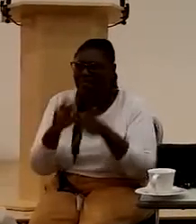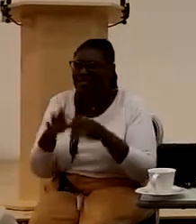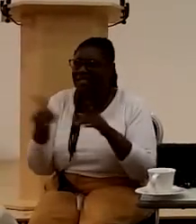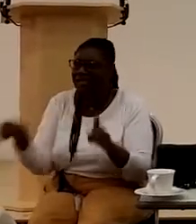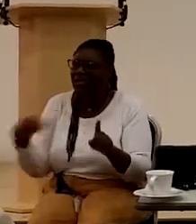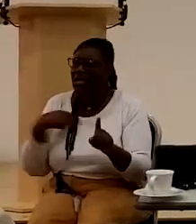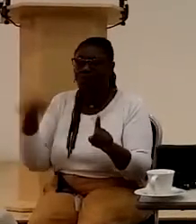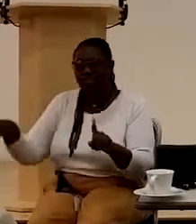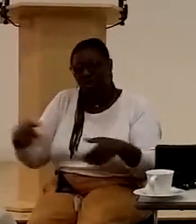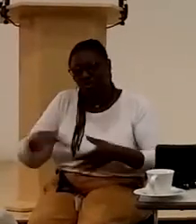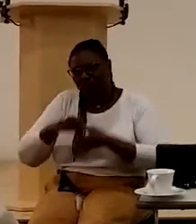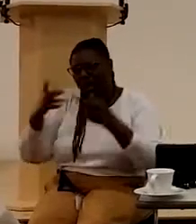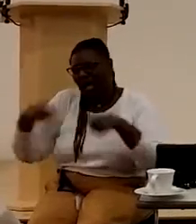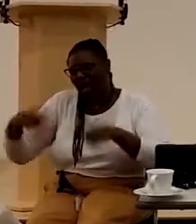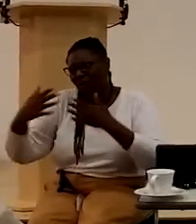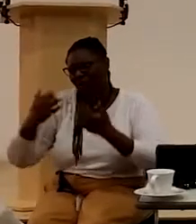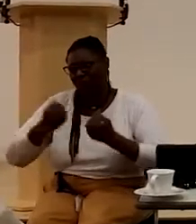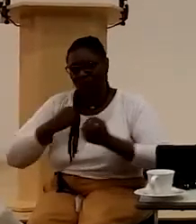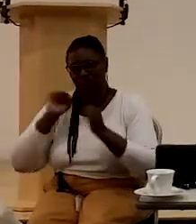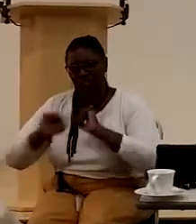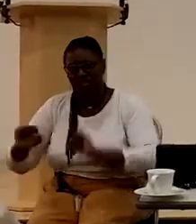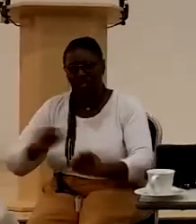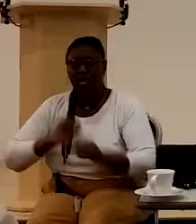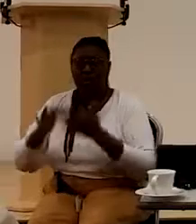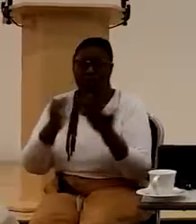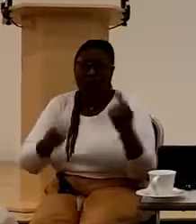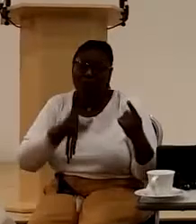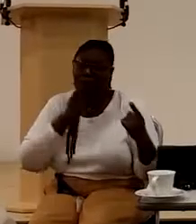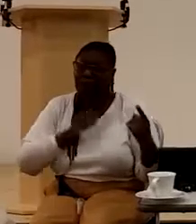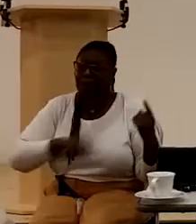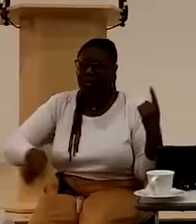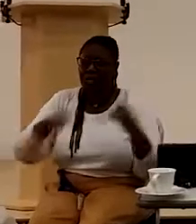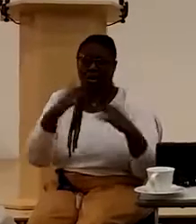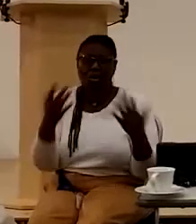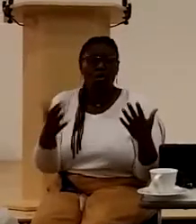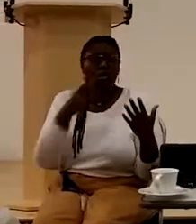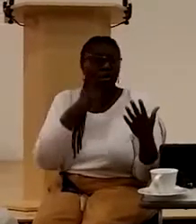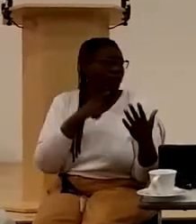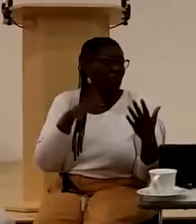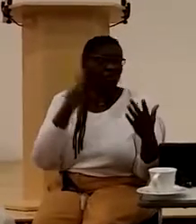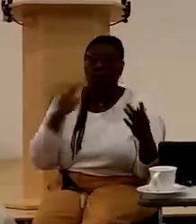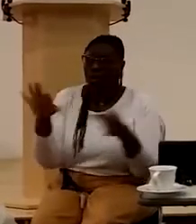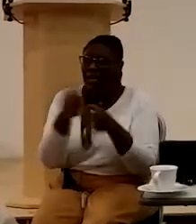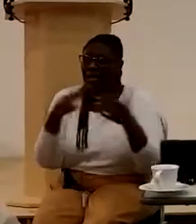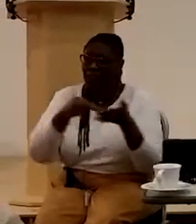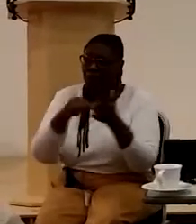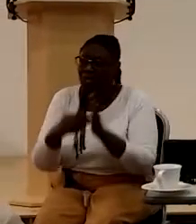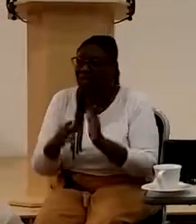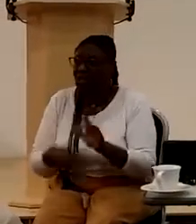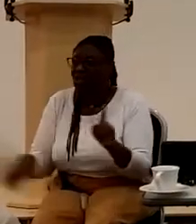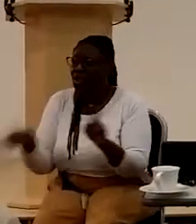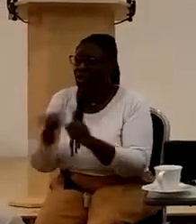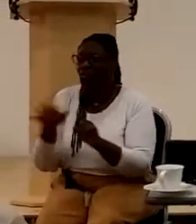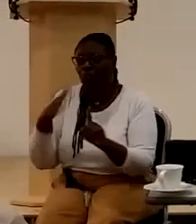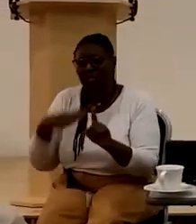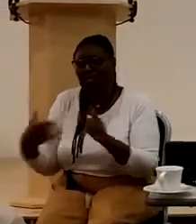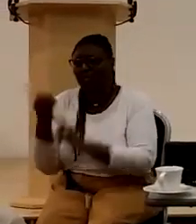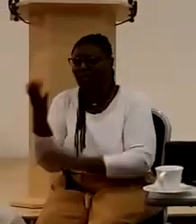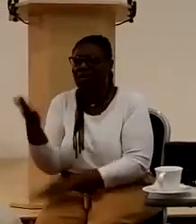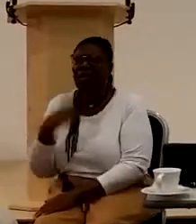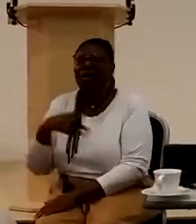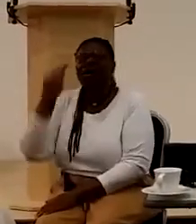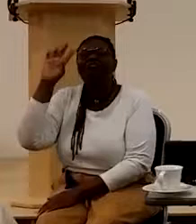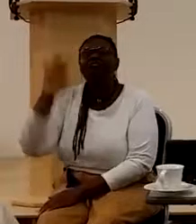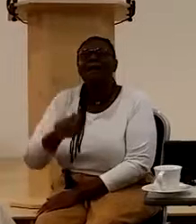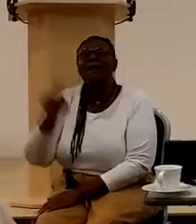alliances and our resistance, to bring all people into political activity, because it's through collective organisation that we can win. I